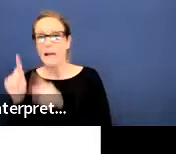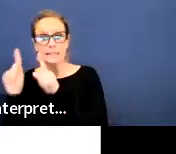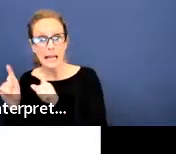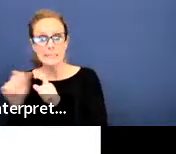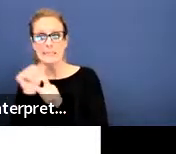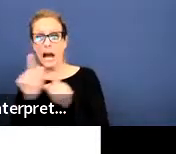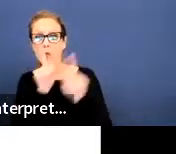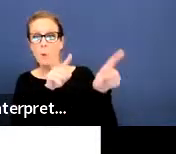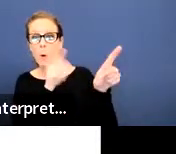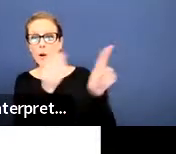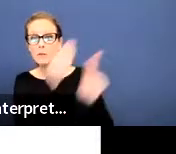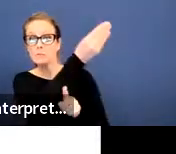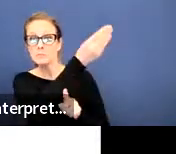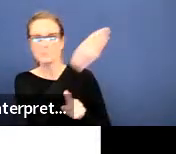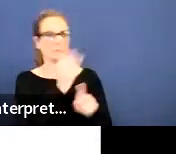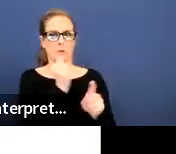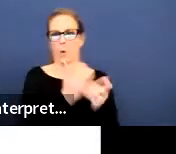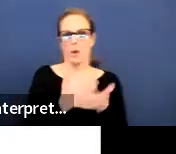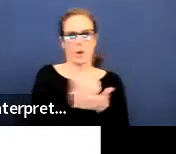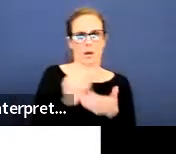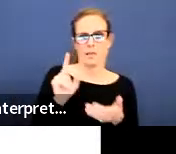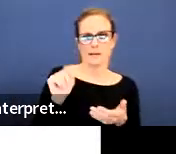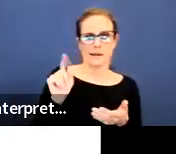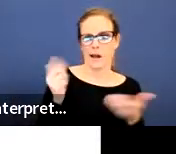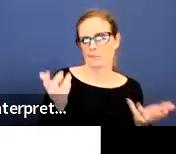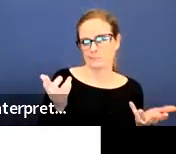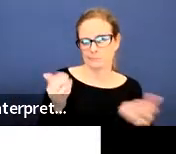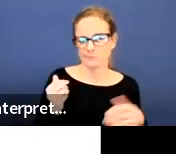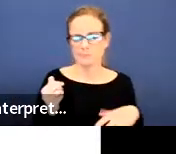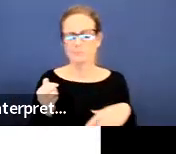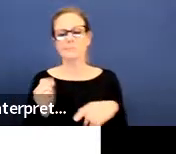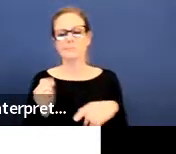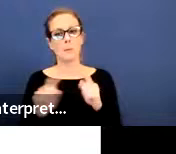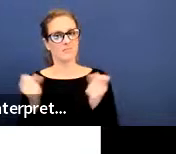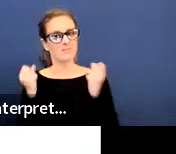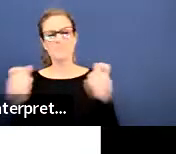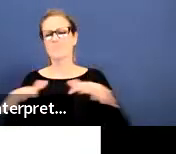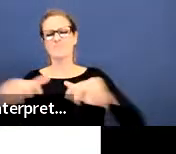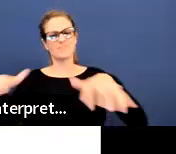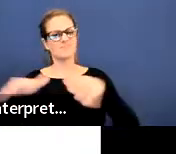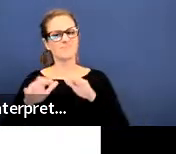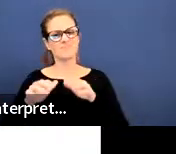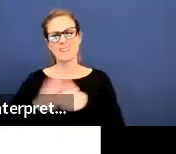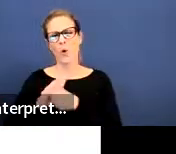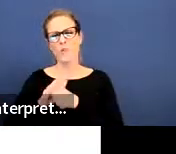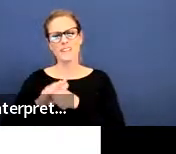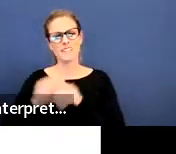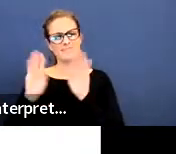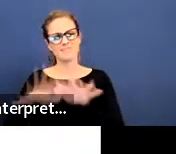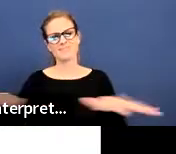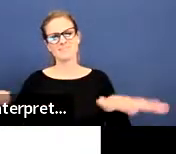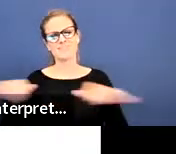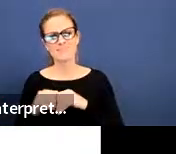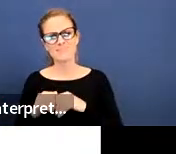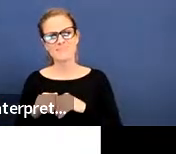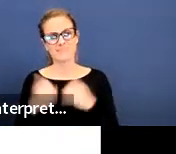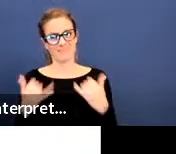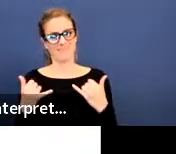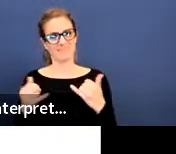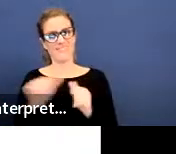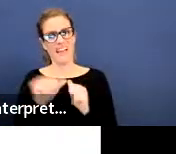don't necessarily go in the numbers, but there was quite a bit of COVID around, and we still have fairly high